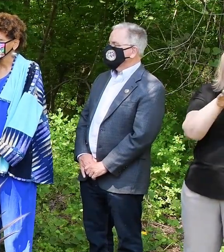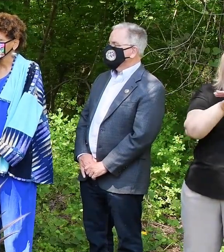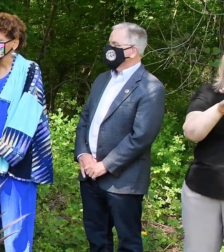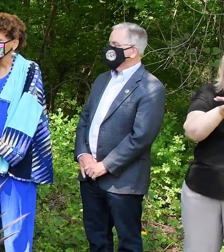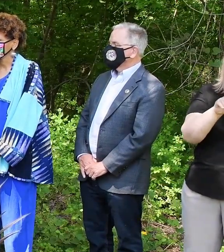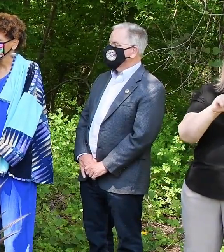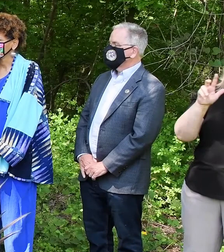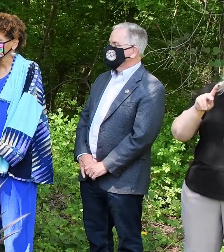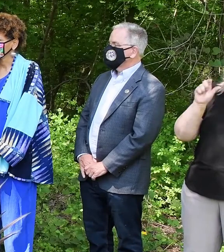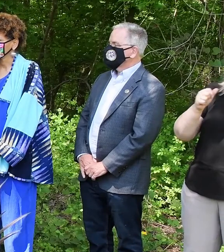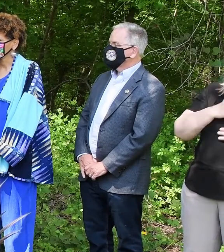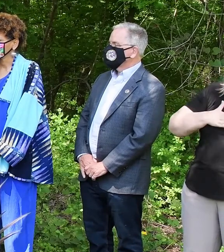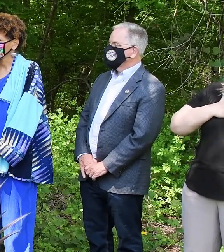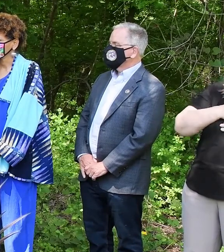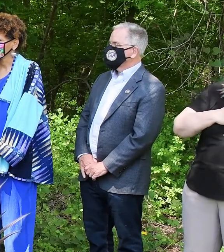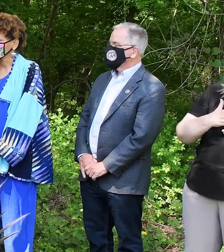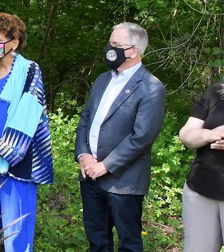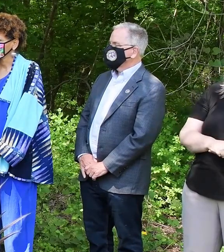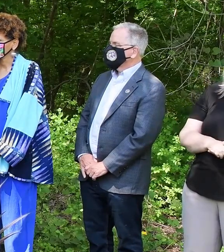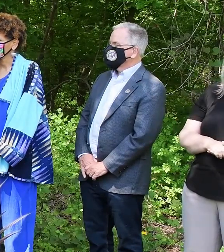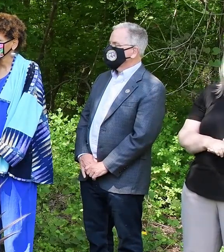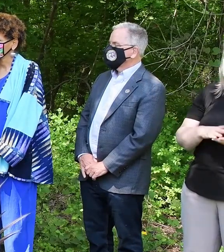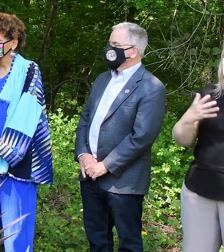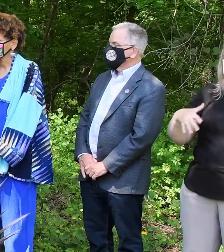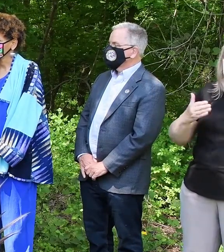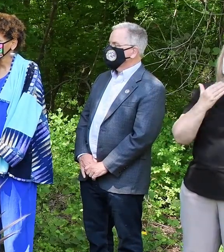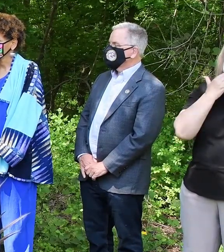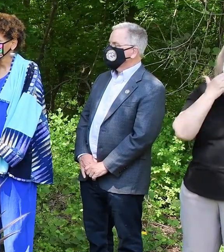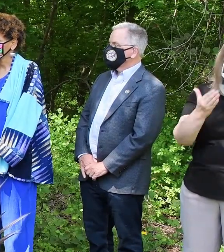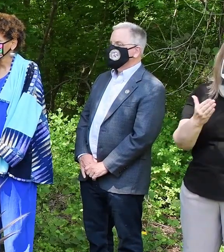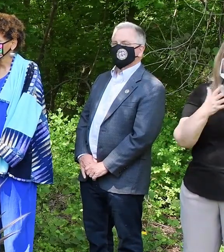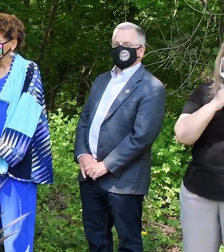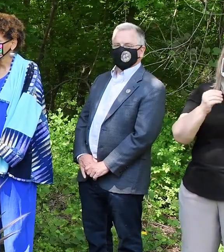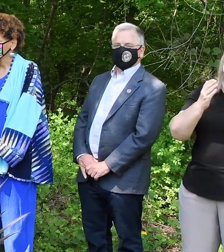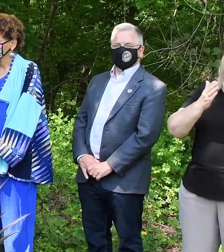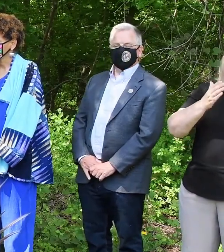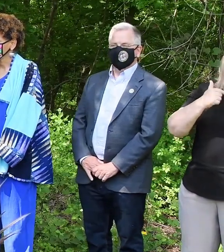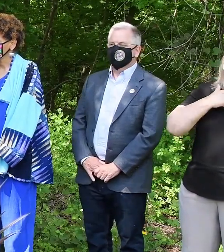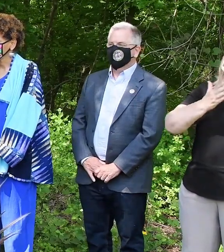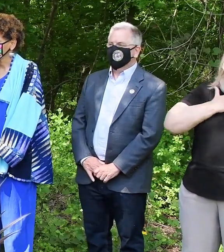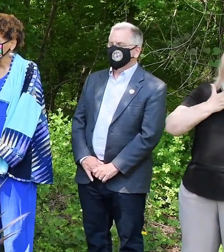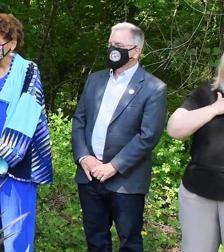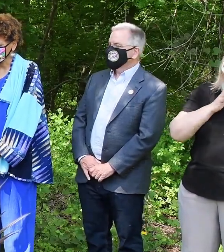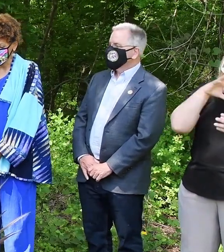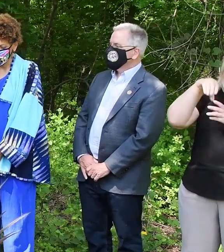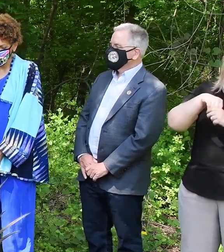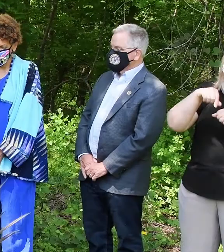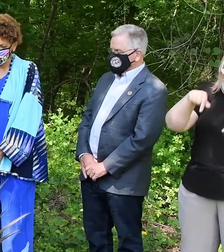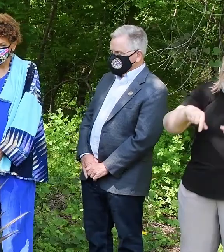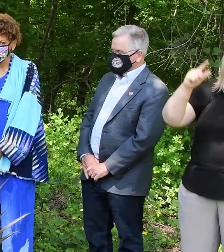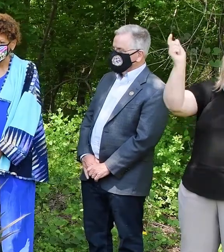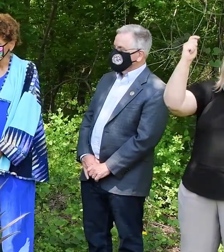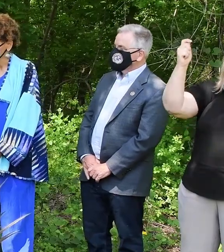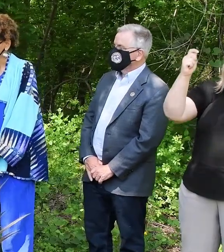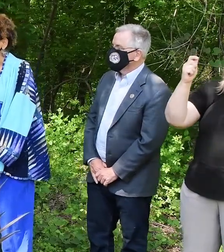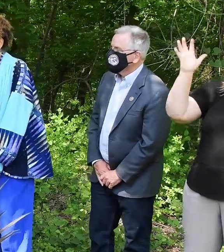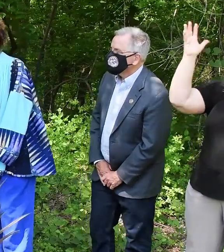can enjoy them. So thank you, and I'm happy to be part of this